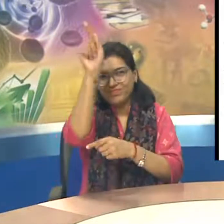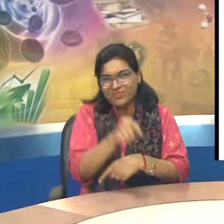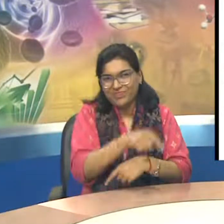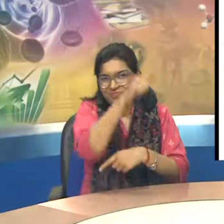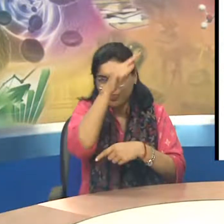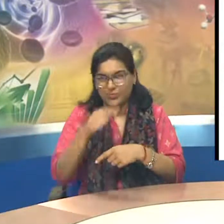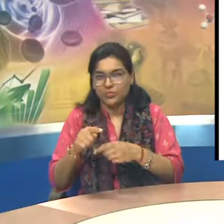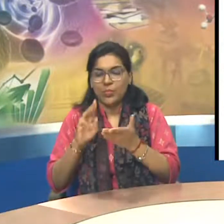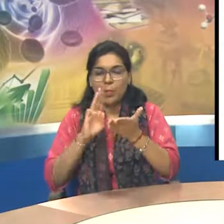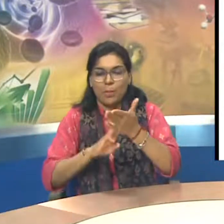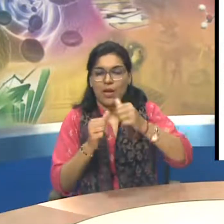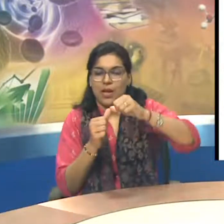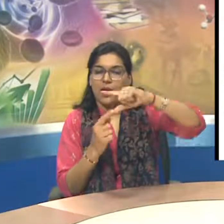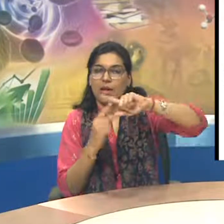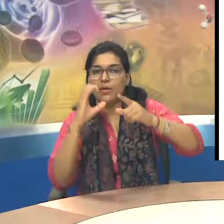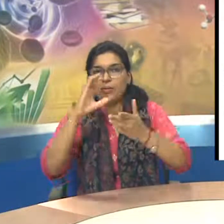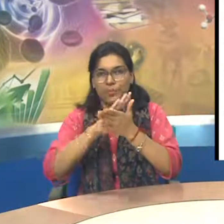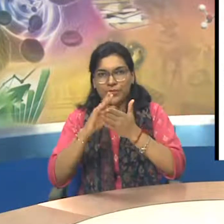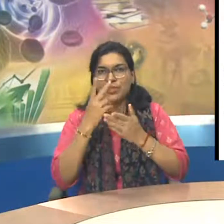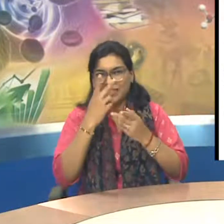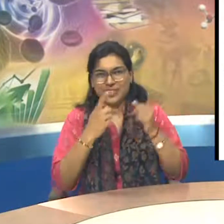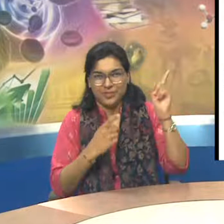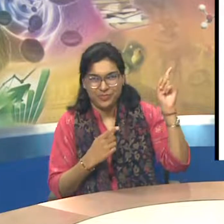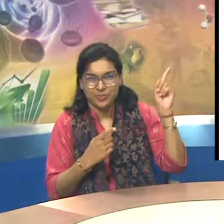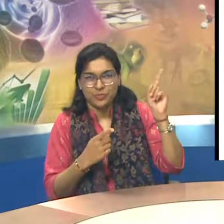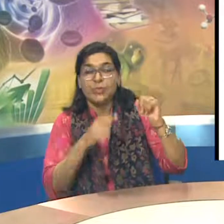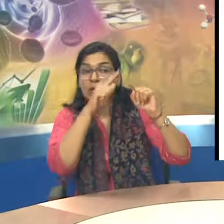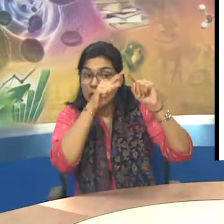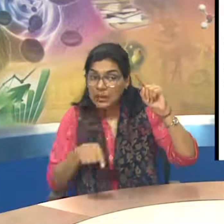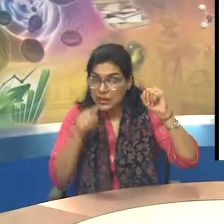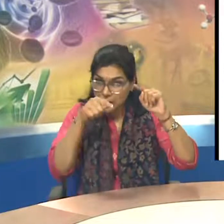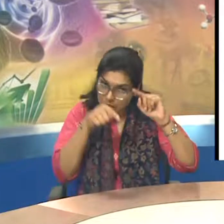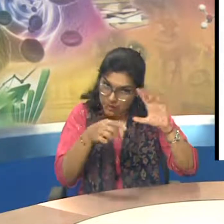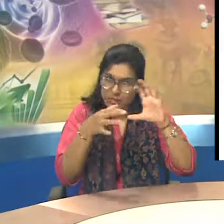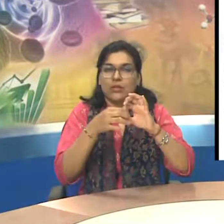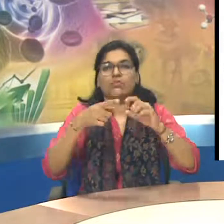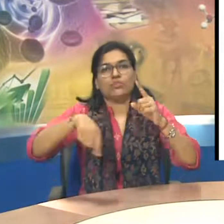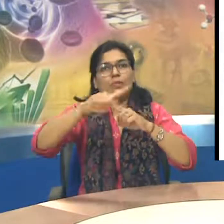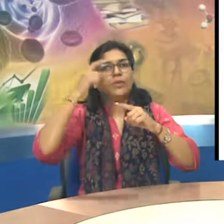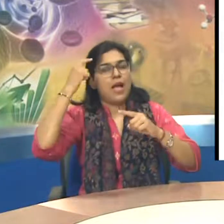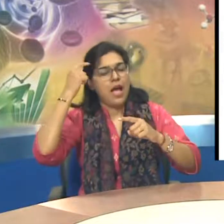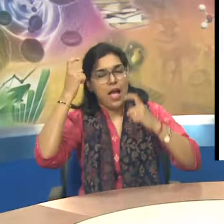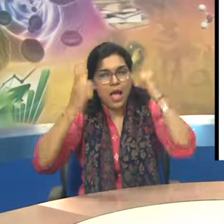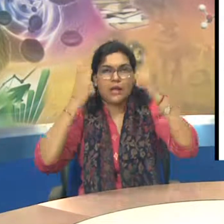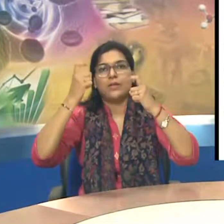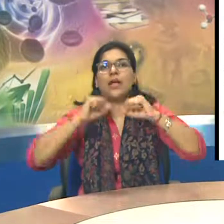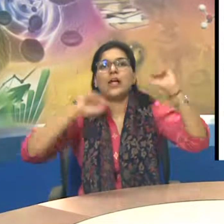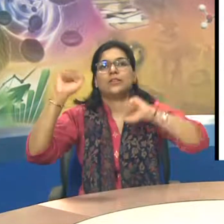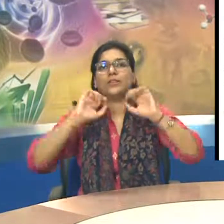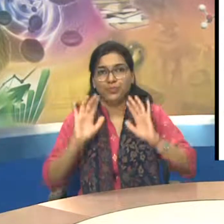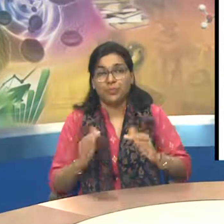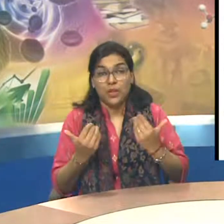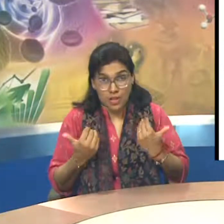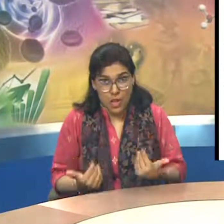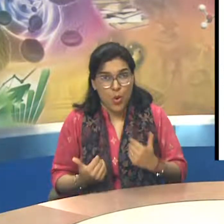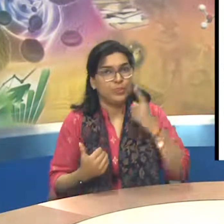What's the first exercise is? Match the following. There are two columns.